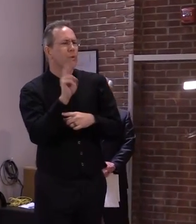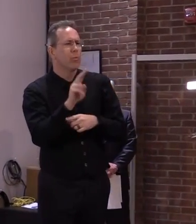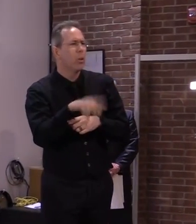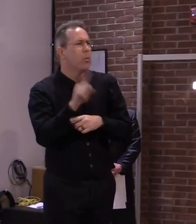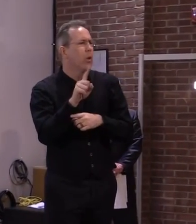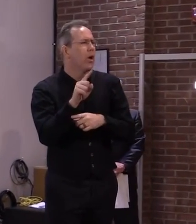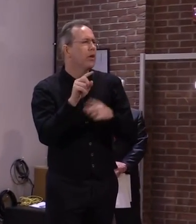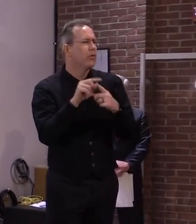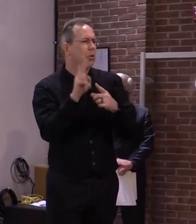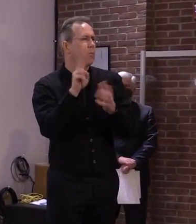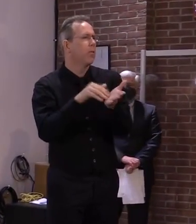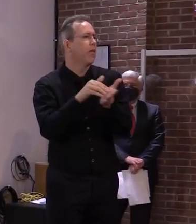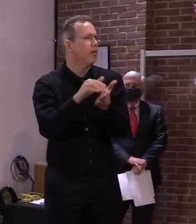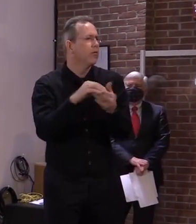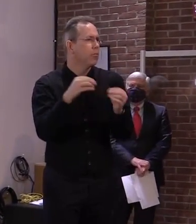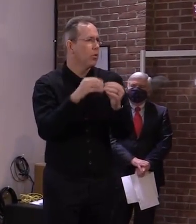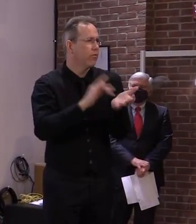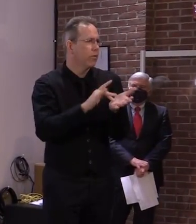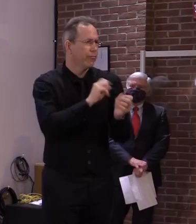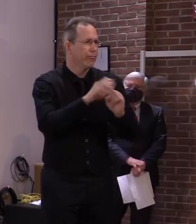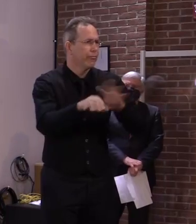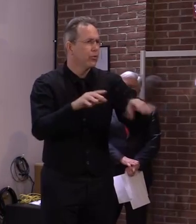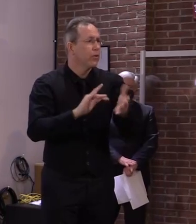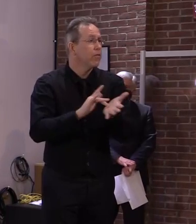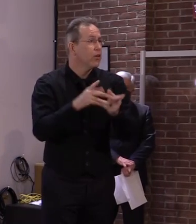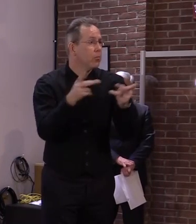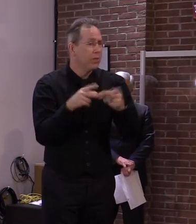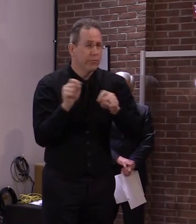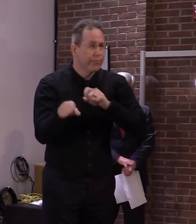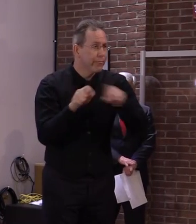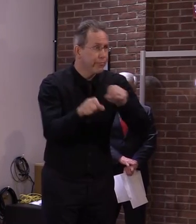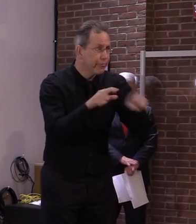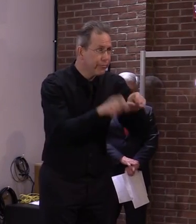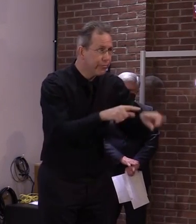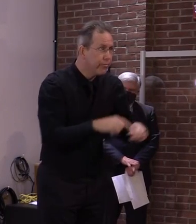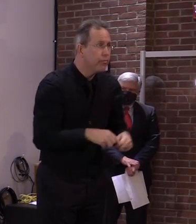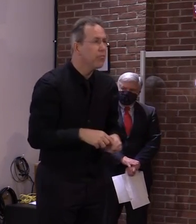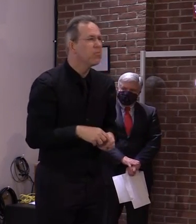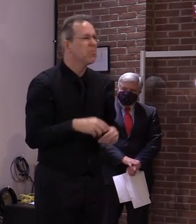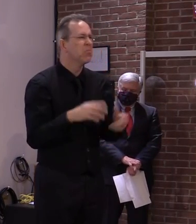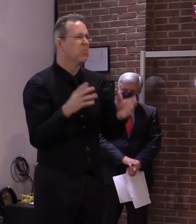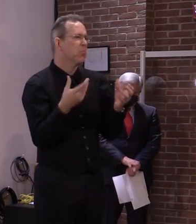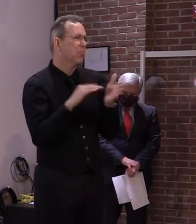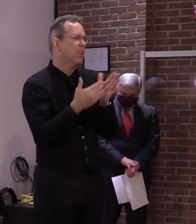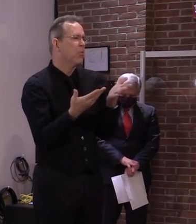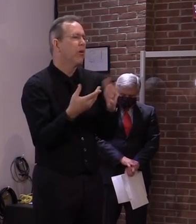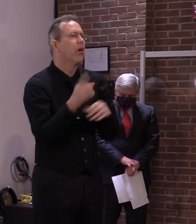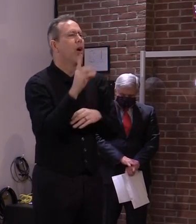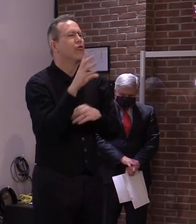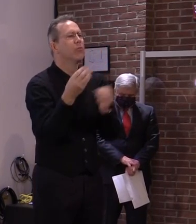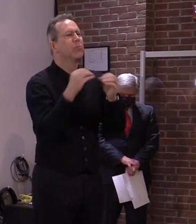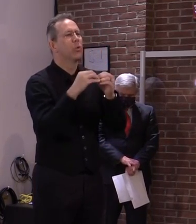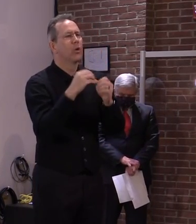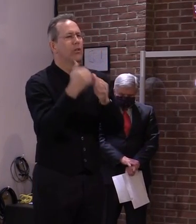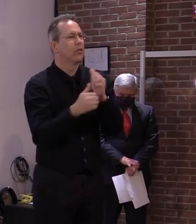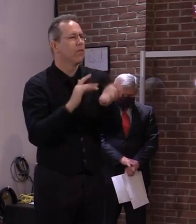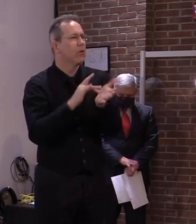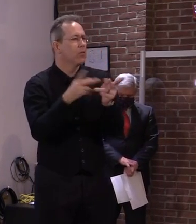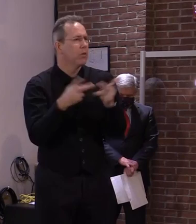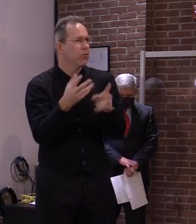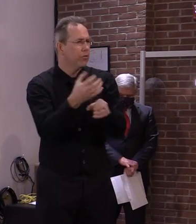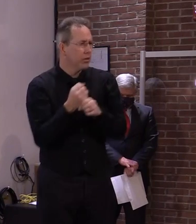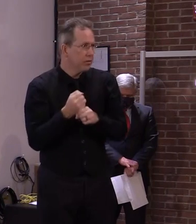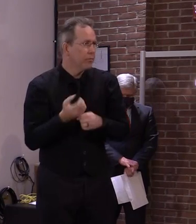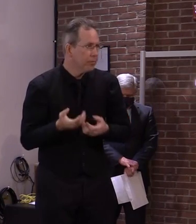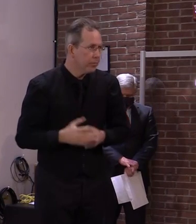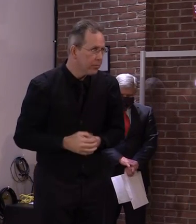that will only mean about 100 more doses for Vermont, so it won't make a significant impact on us.